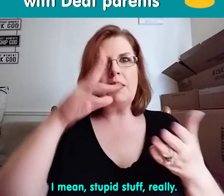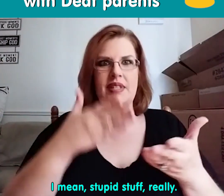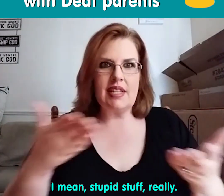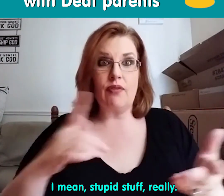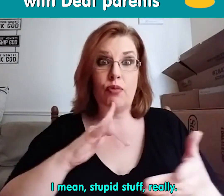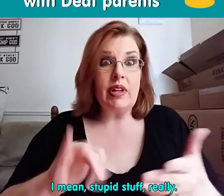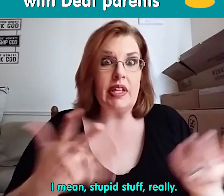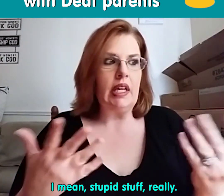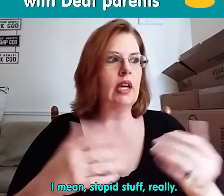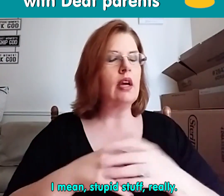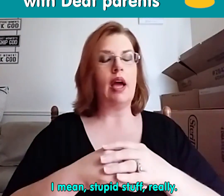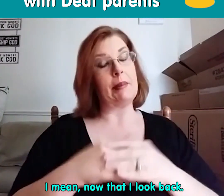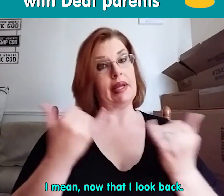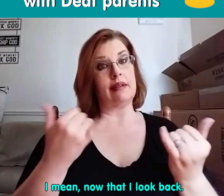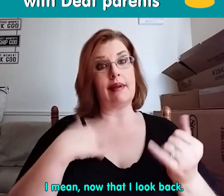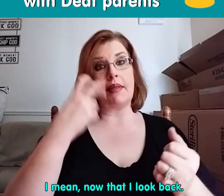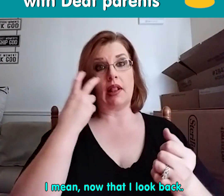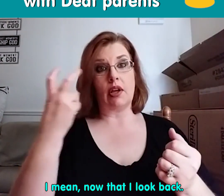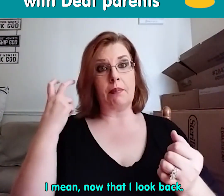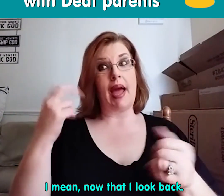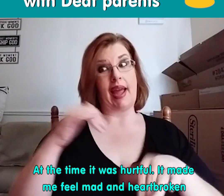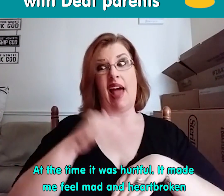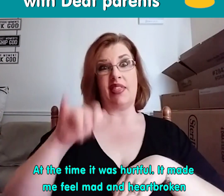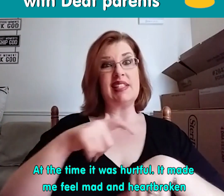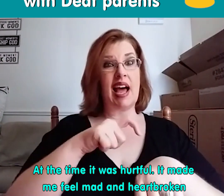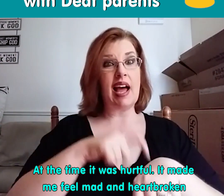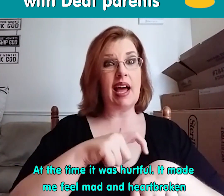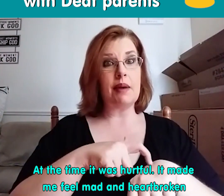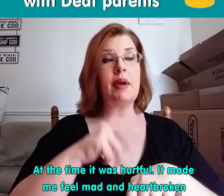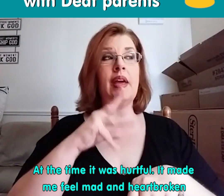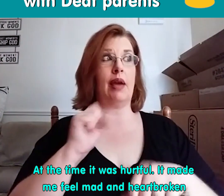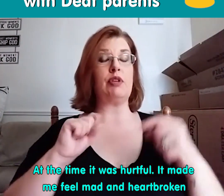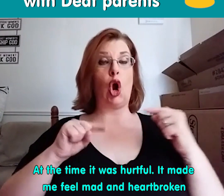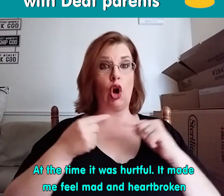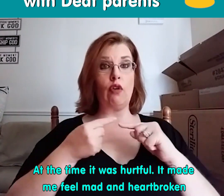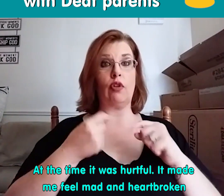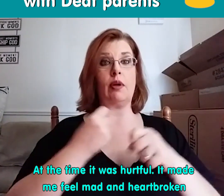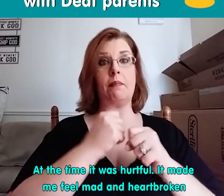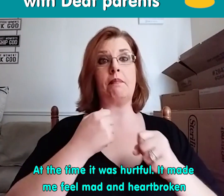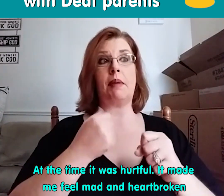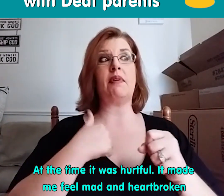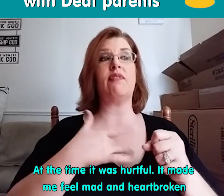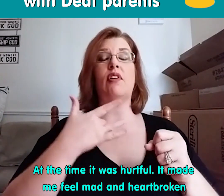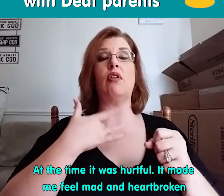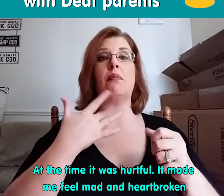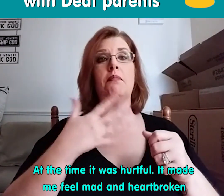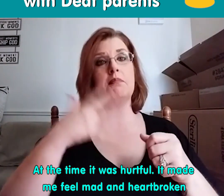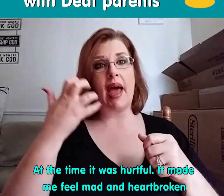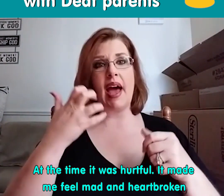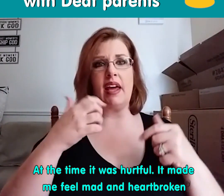stupid stuff, really. Now that I look back, at the time, it was hurtful. It made me feel mad